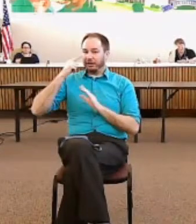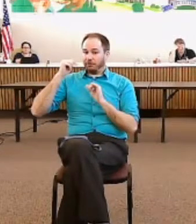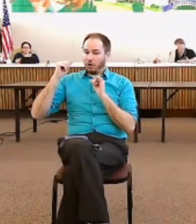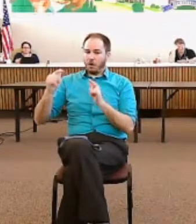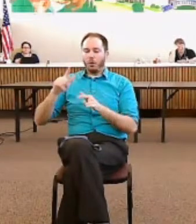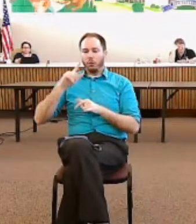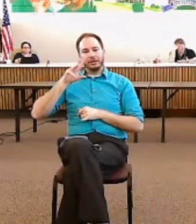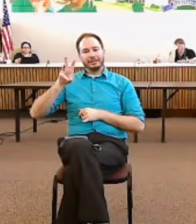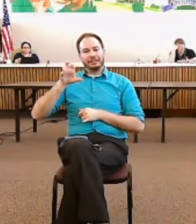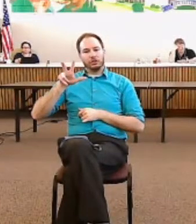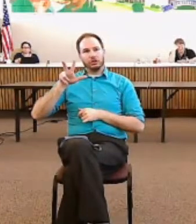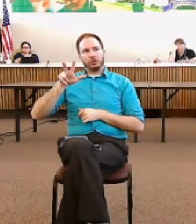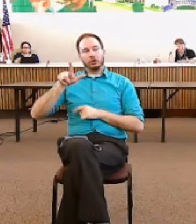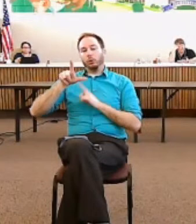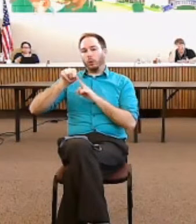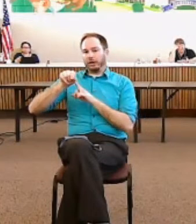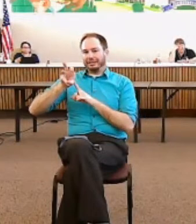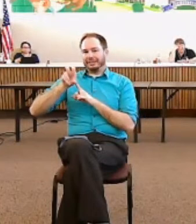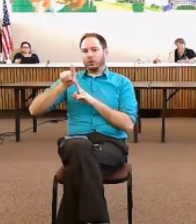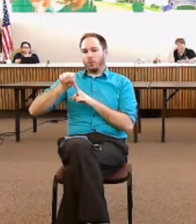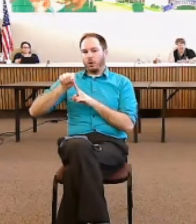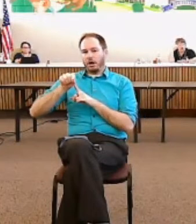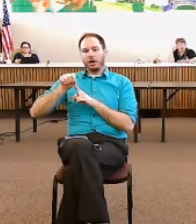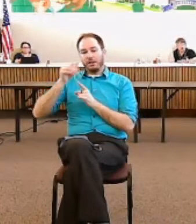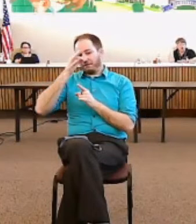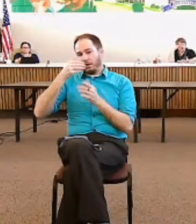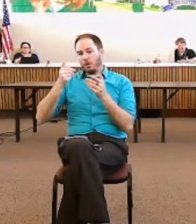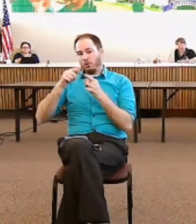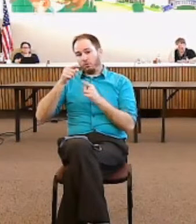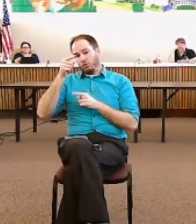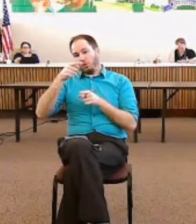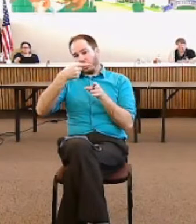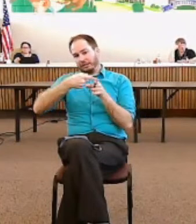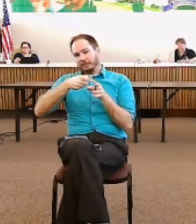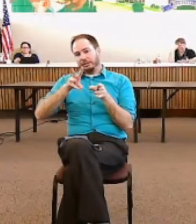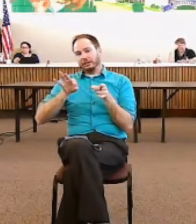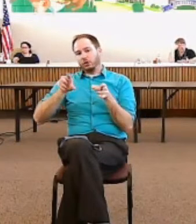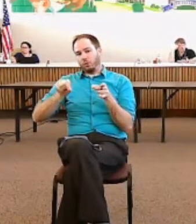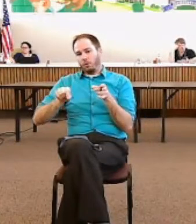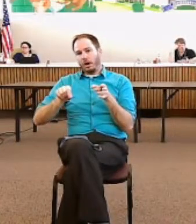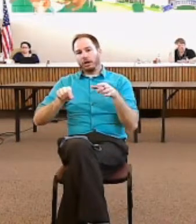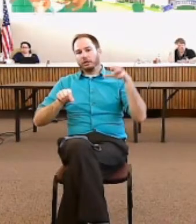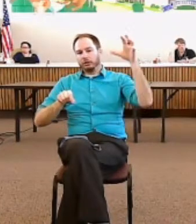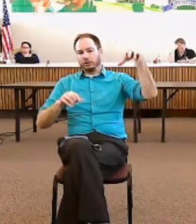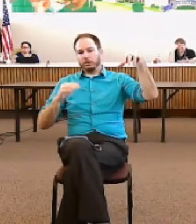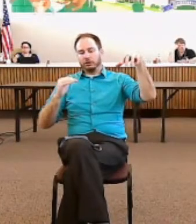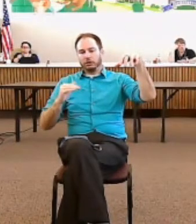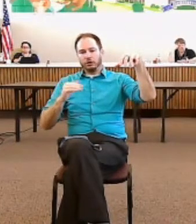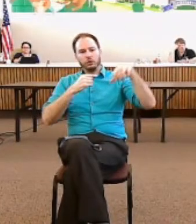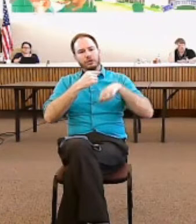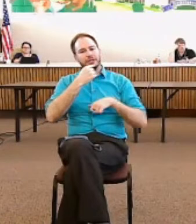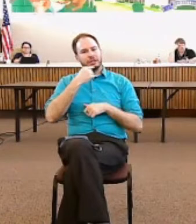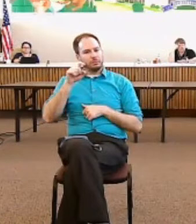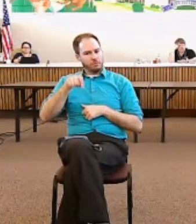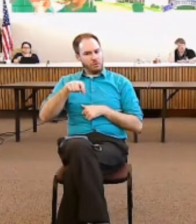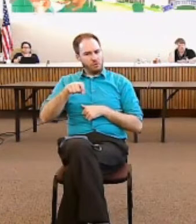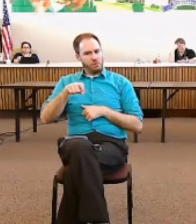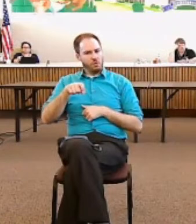is at 620 feet. The one that's closest to the intersection. So at one time, we were supposed to